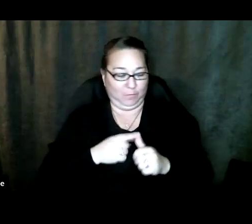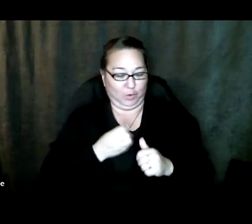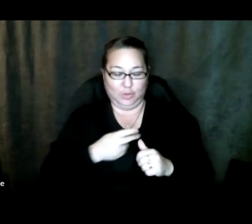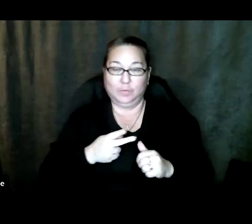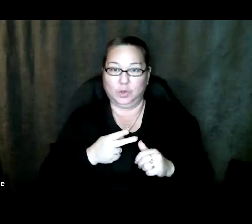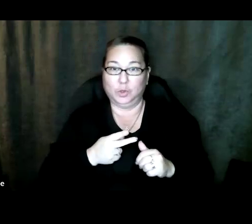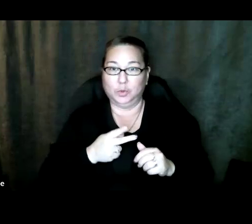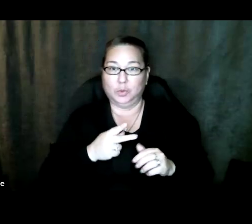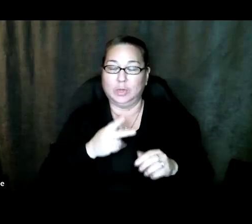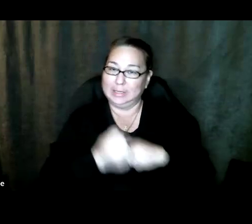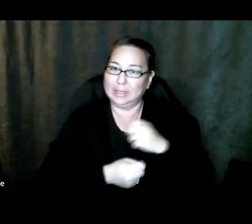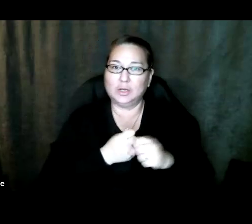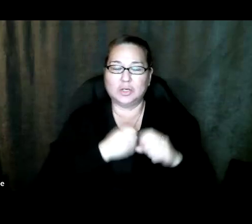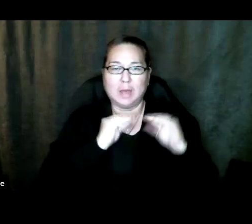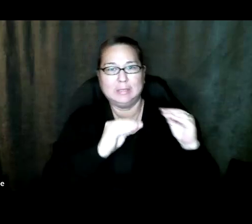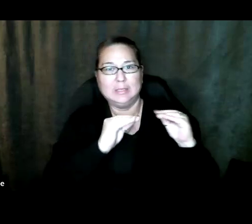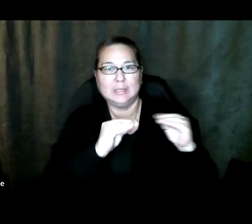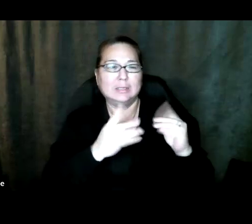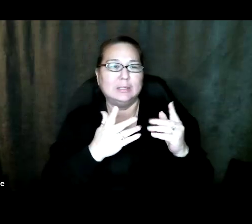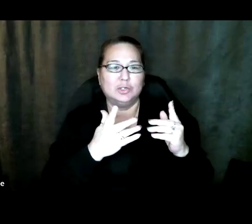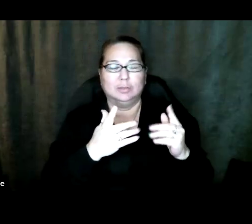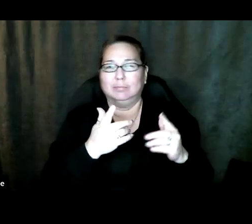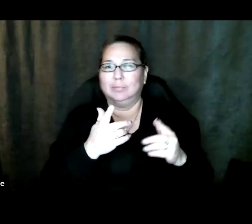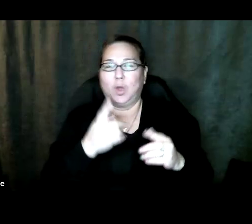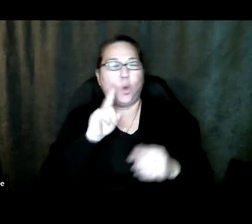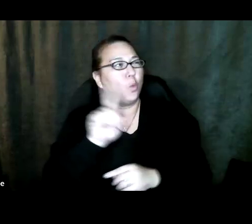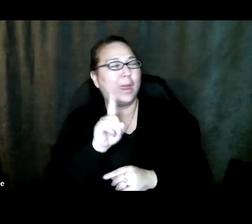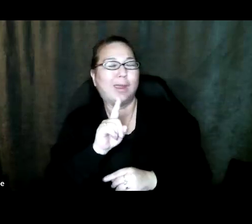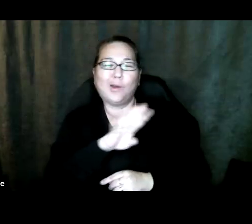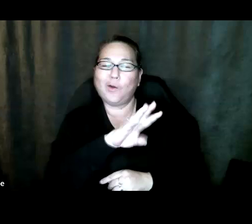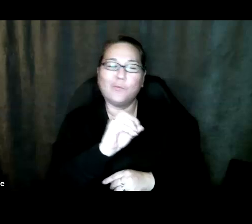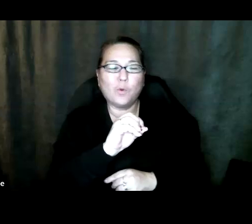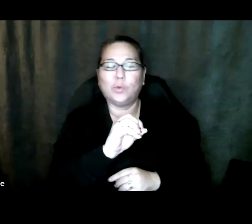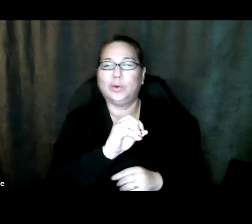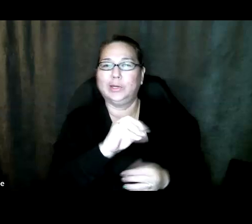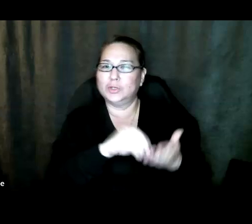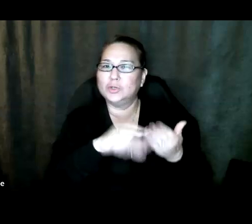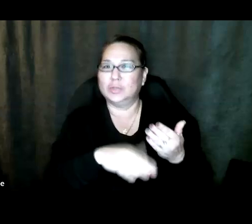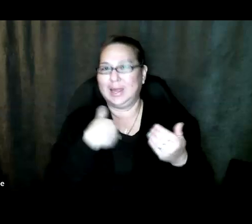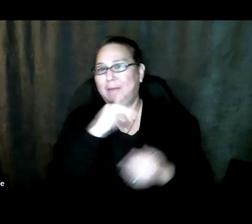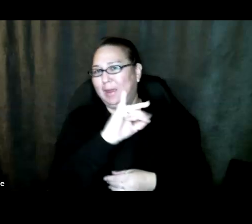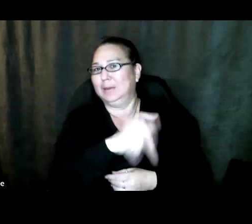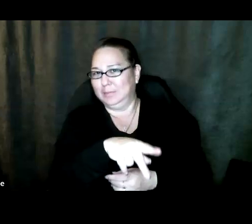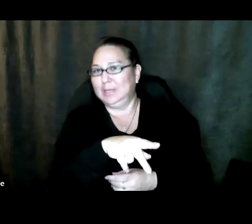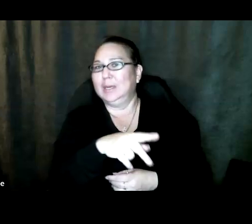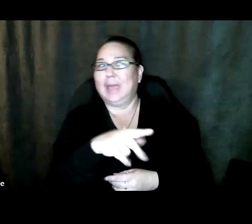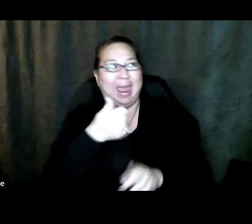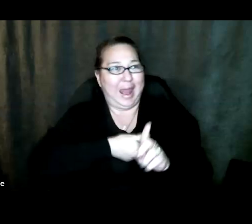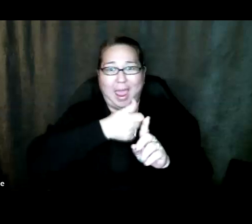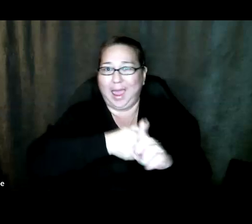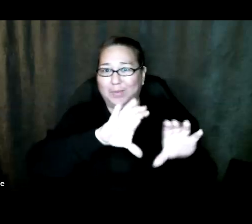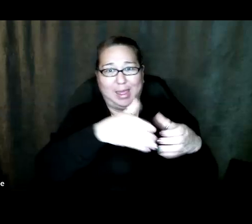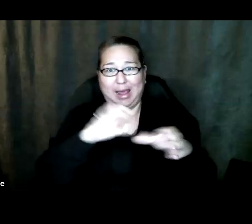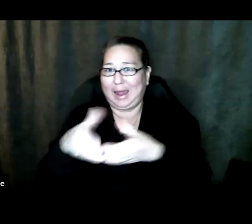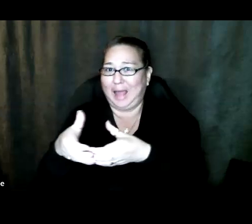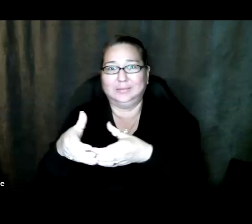Green Academy, where about 40% of students have IEPs and every single class is an inclusion class.